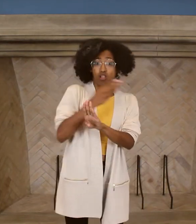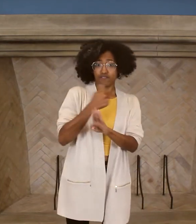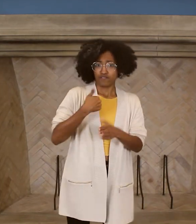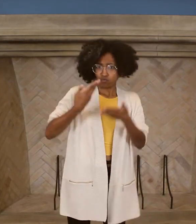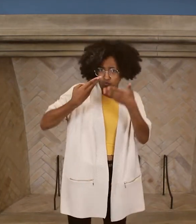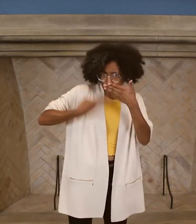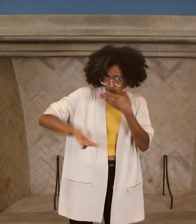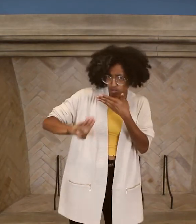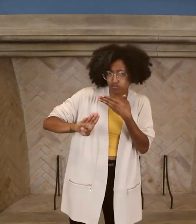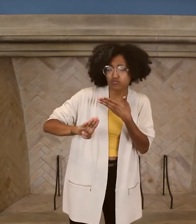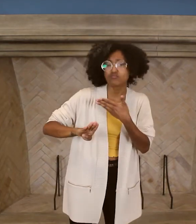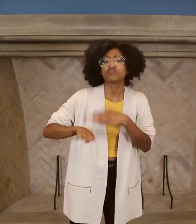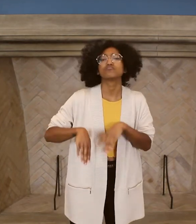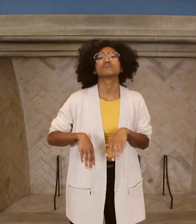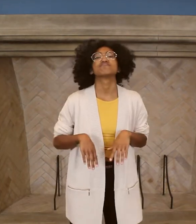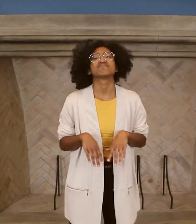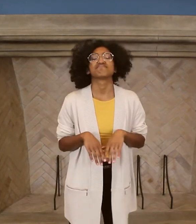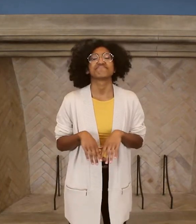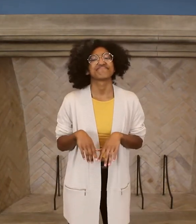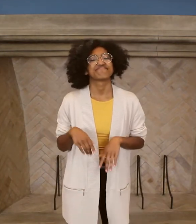Before I was born,